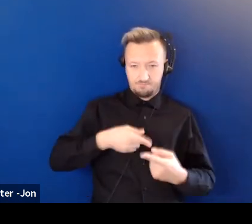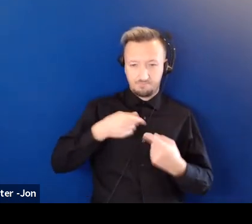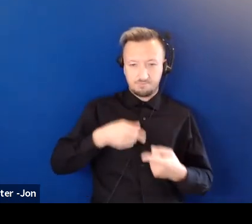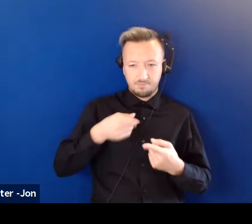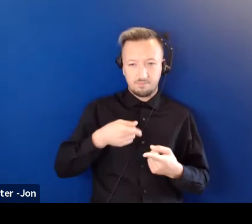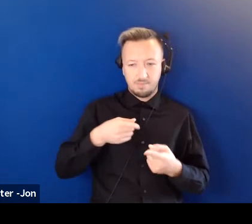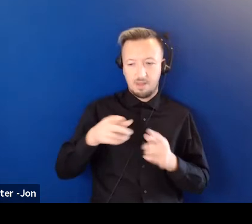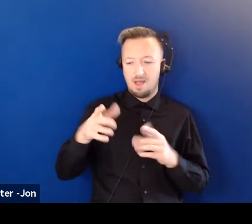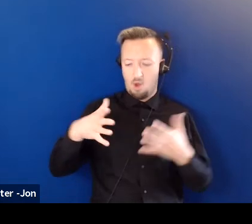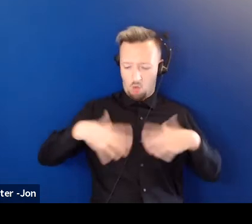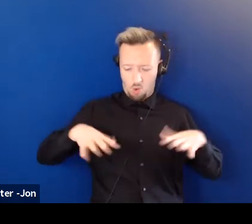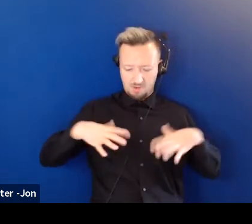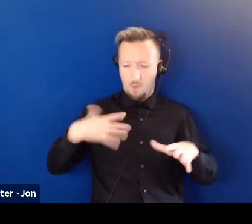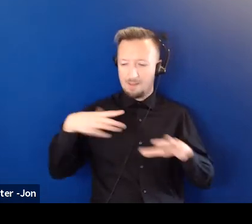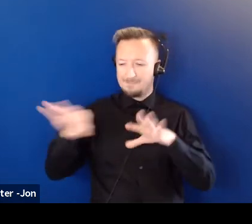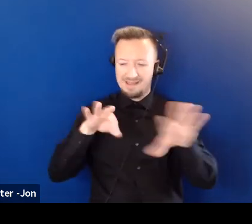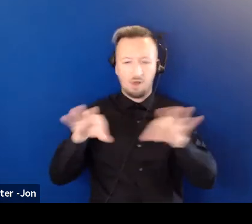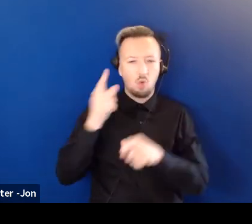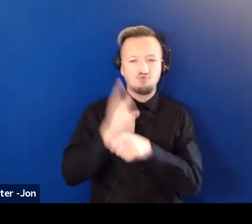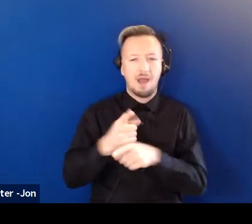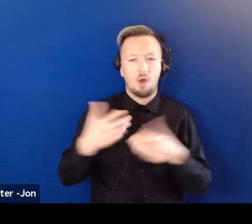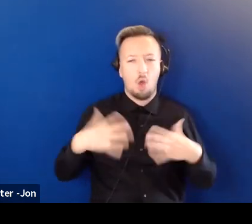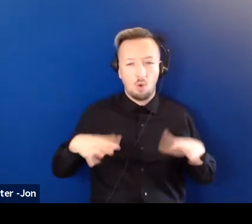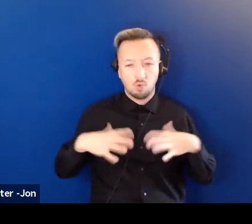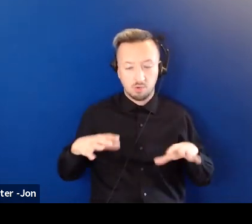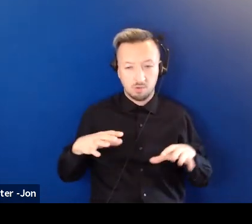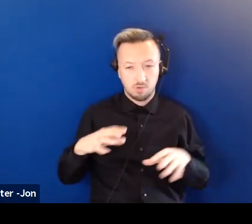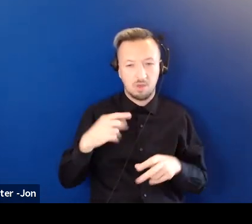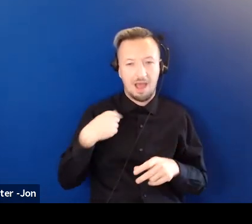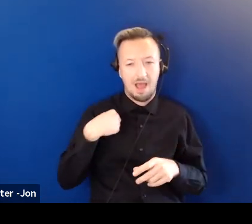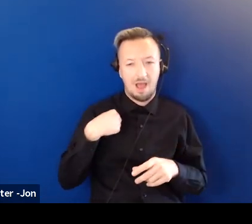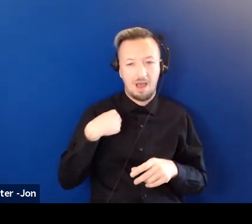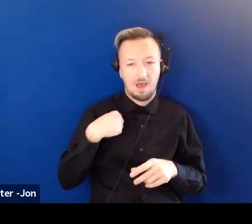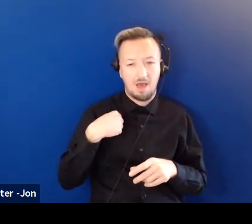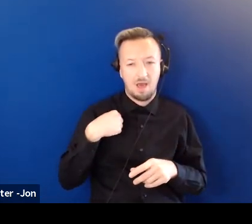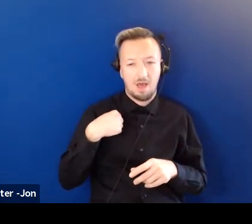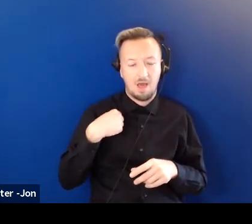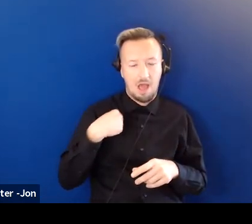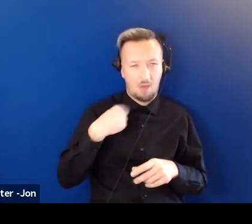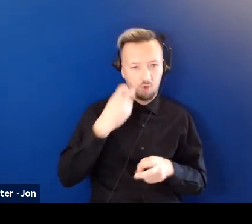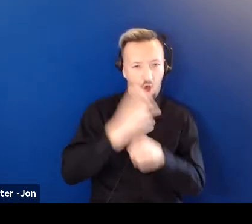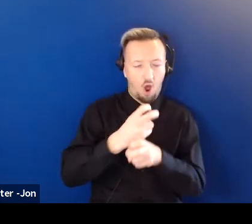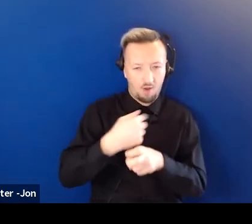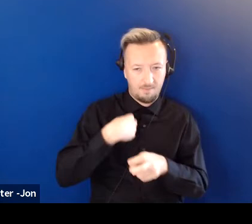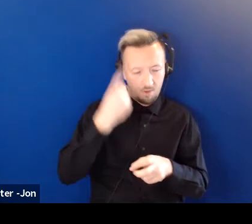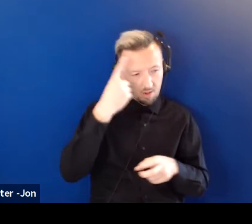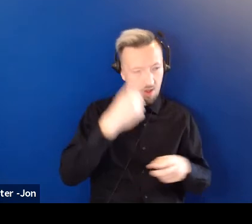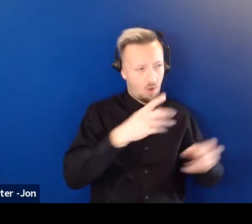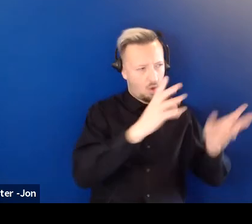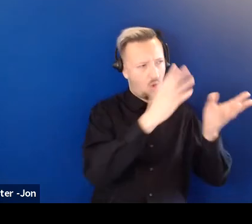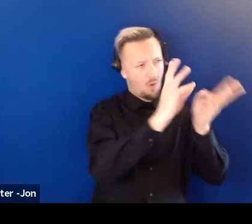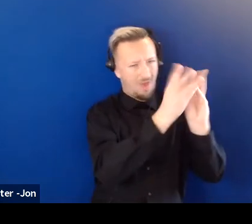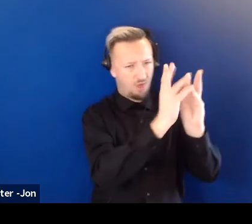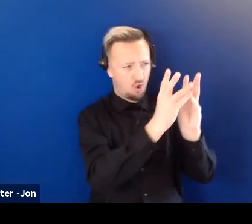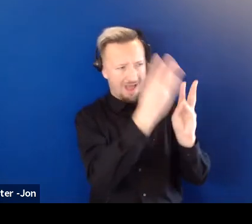right clothes to wear. I had a hard time understanding that the weather correlated to the clothes that I should wear. And